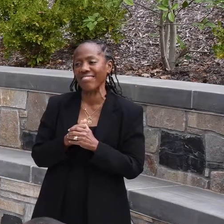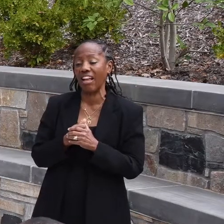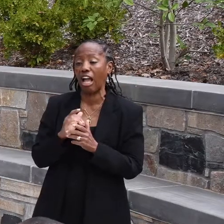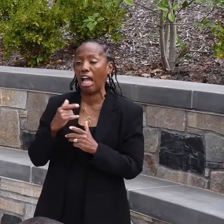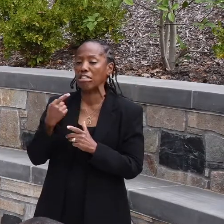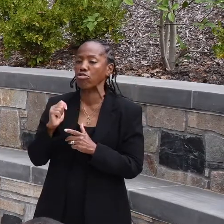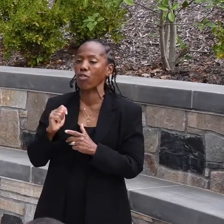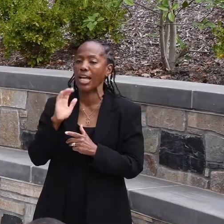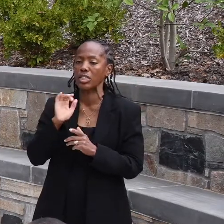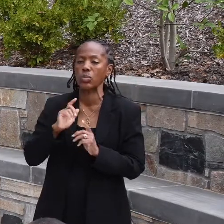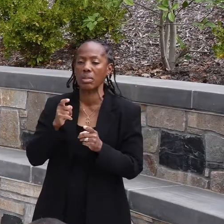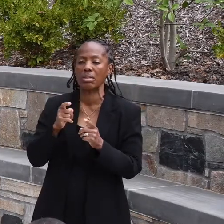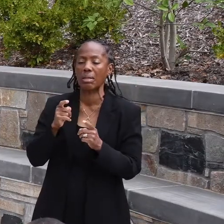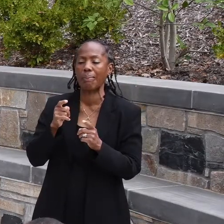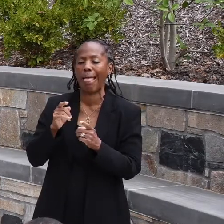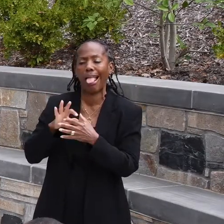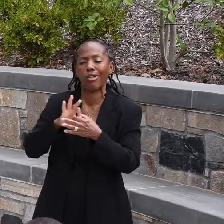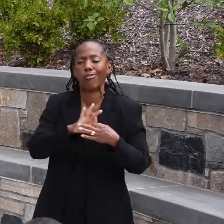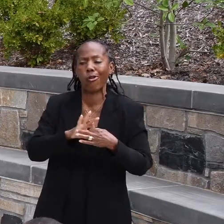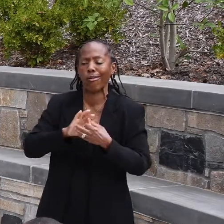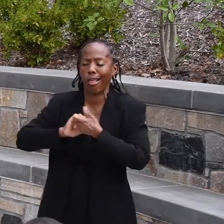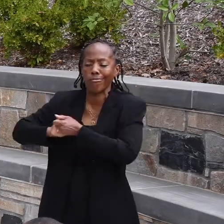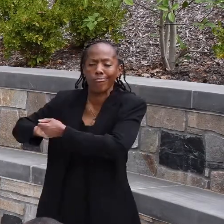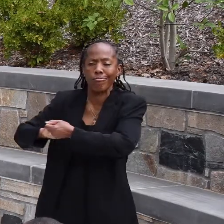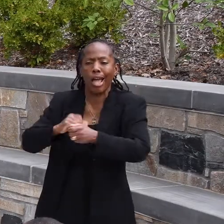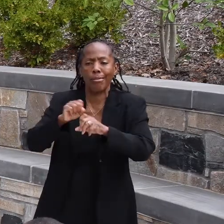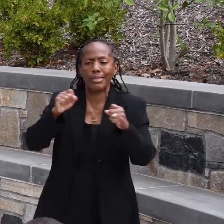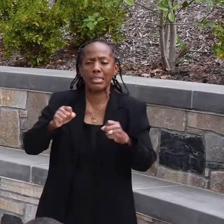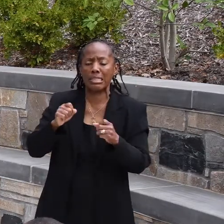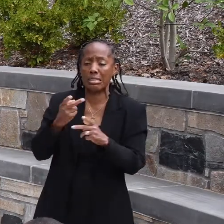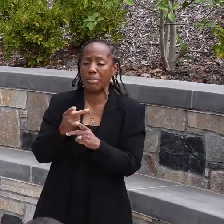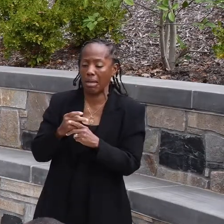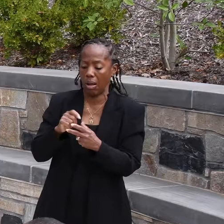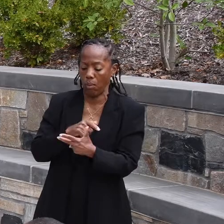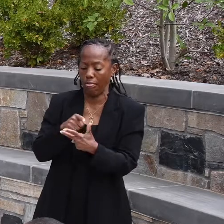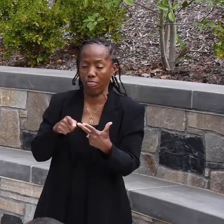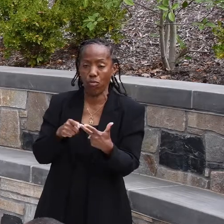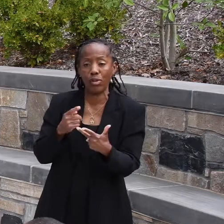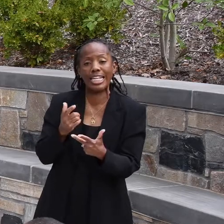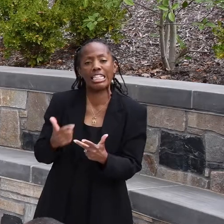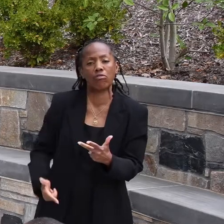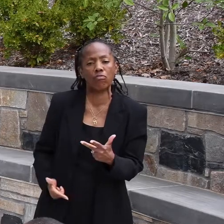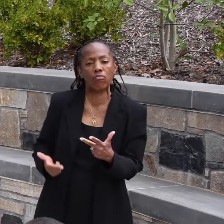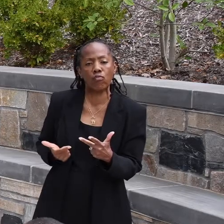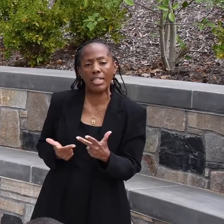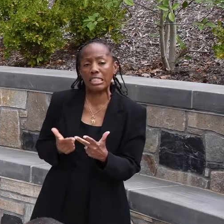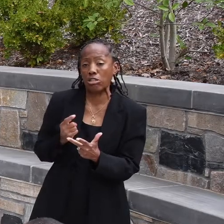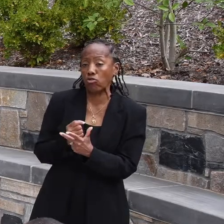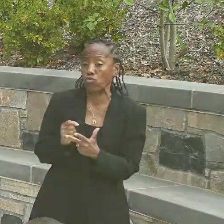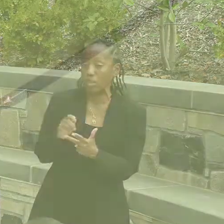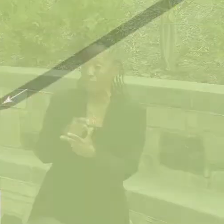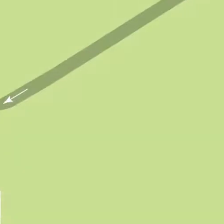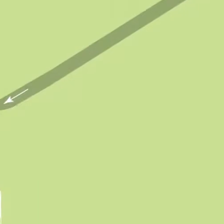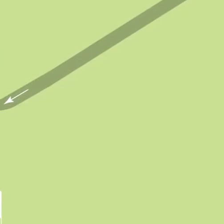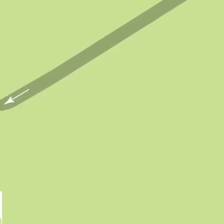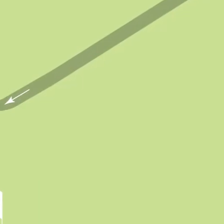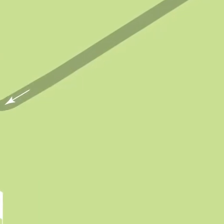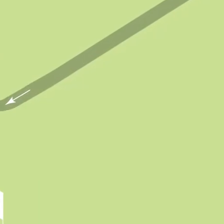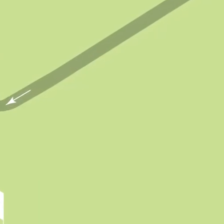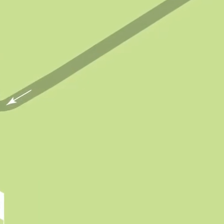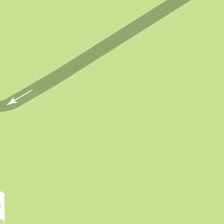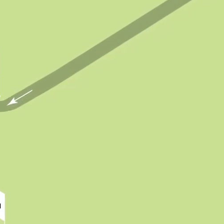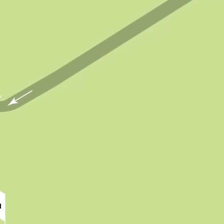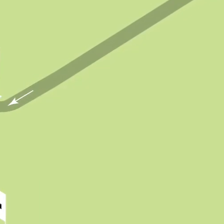These grants will create a coordinated and collaborative system of care among 3 residential treatment facilities in Howard County: